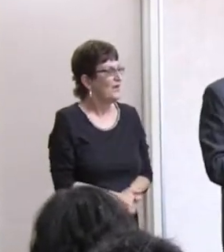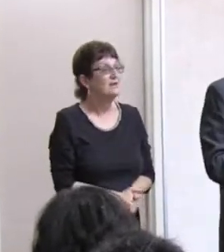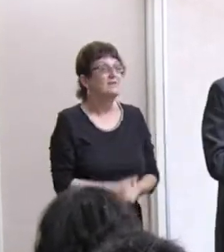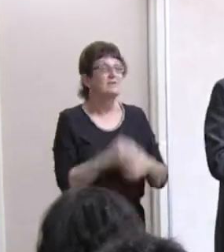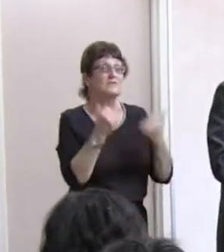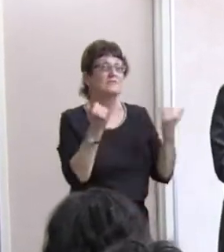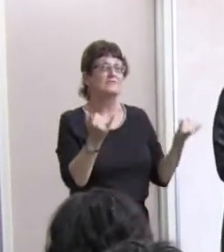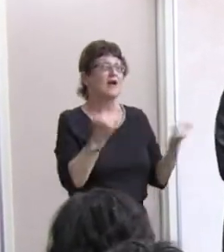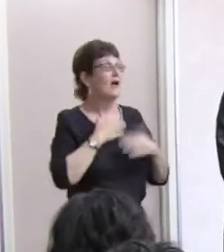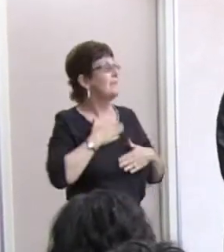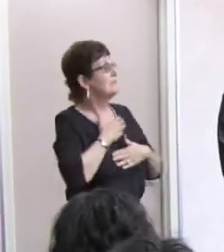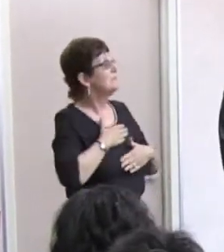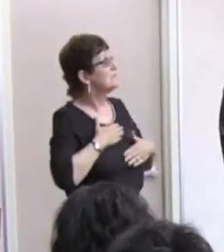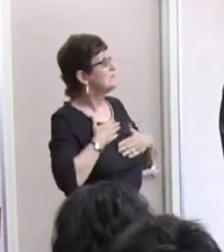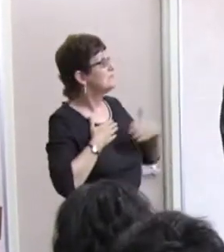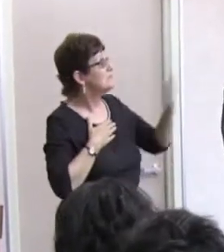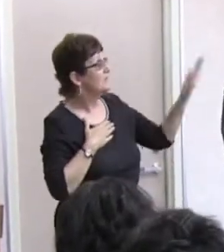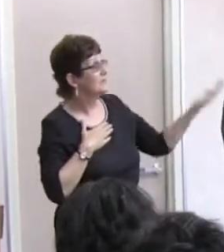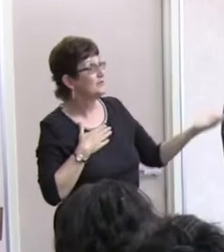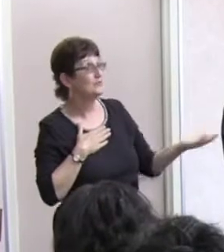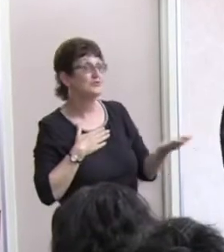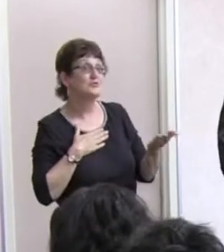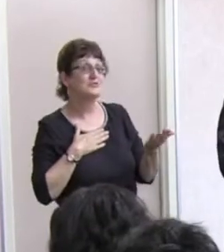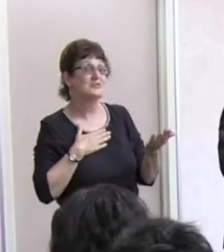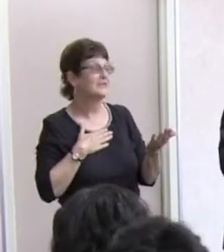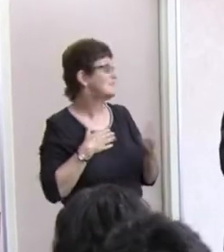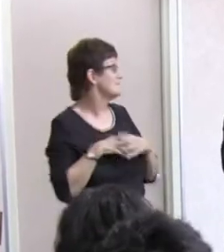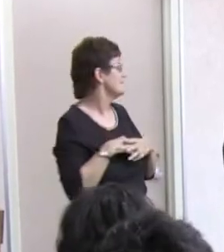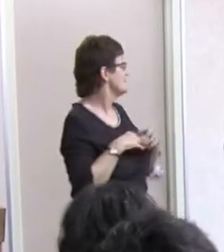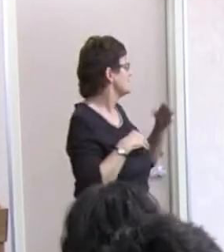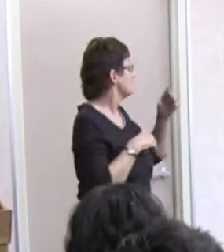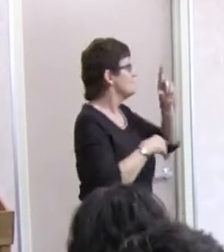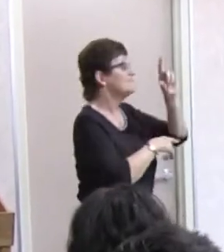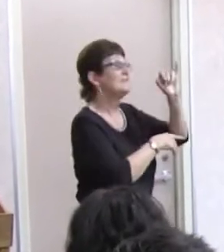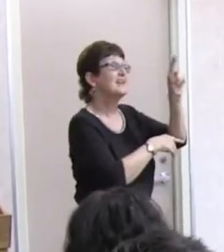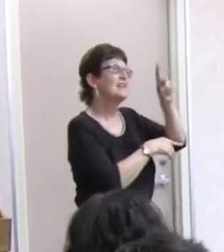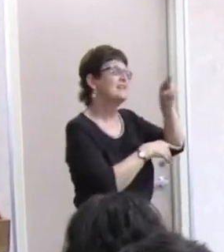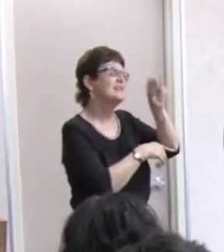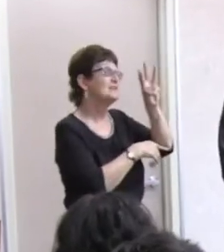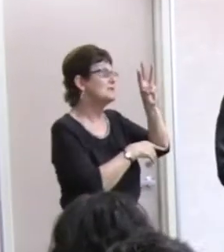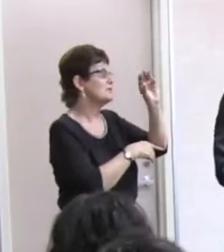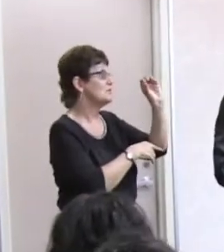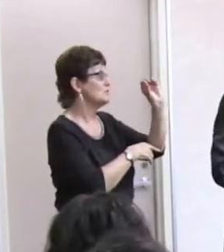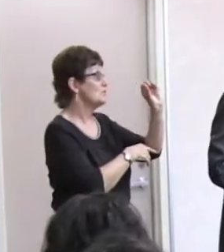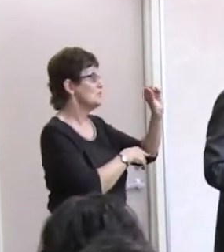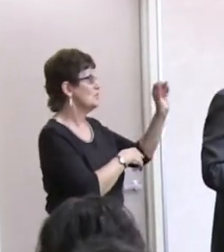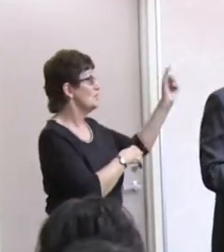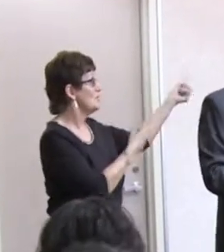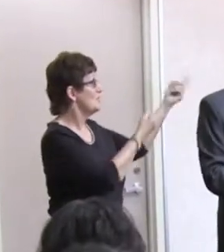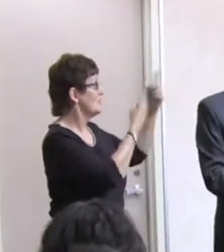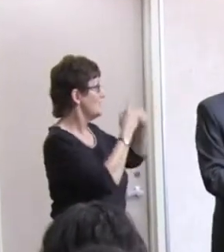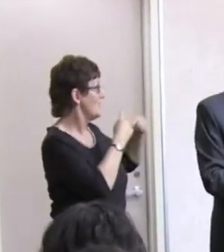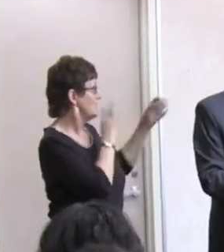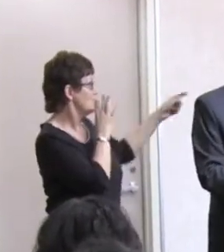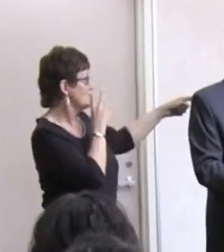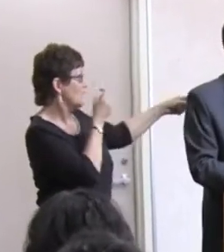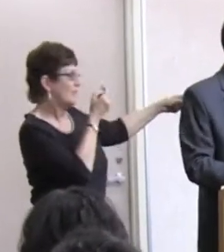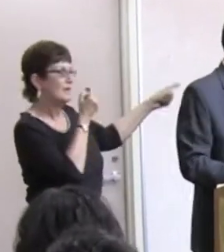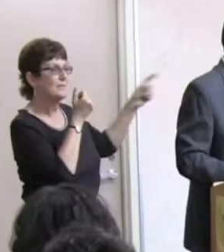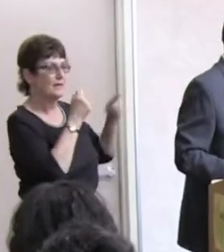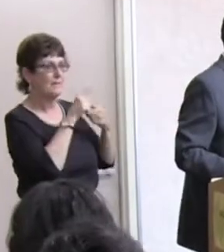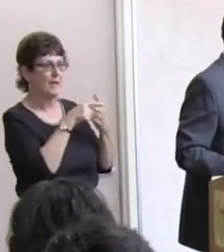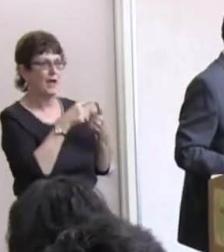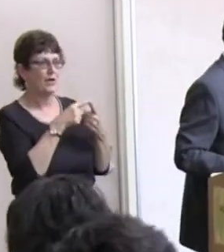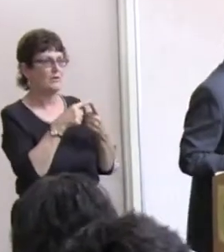So now I have the pleasure of introducing, I think, one of your colleagues, many of you, Liz Wu, who will come up and speak a little bit about special